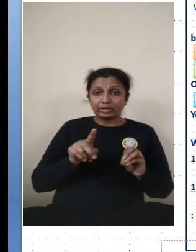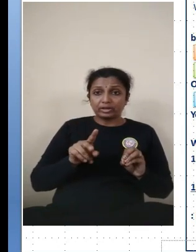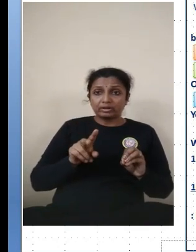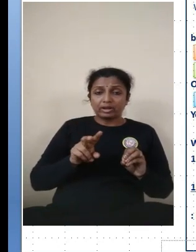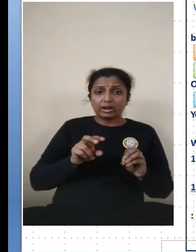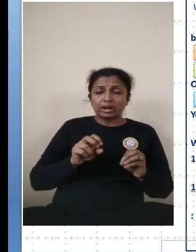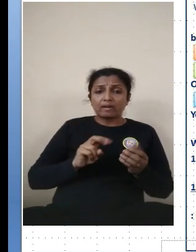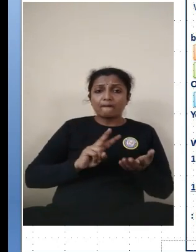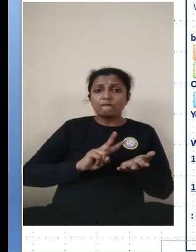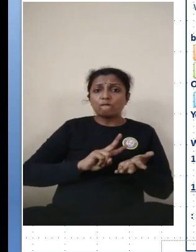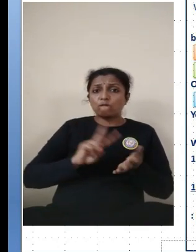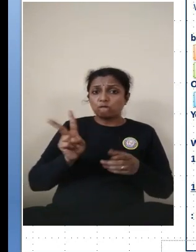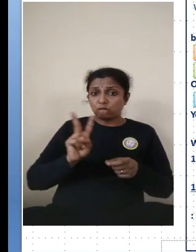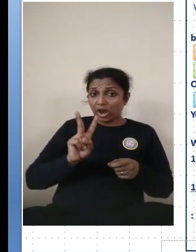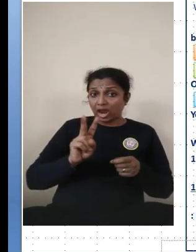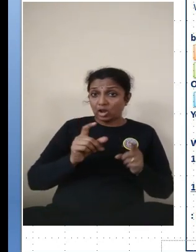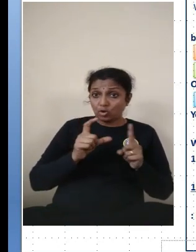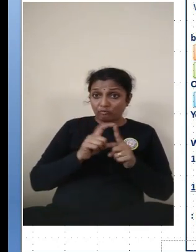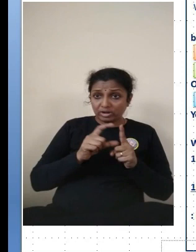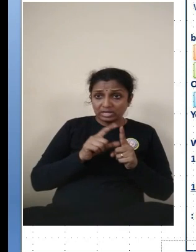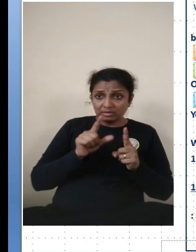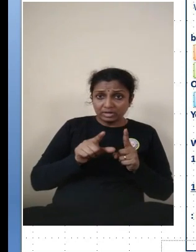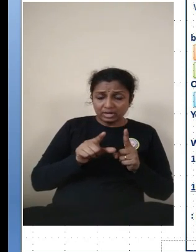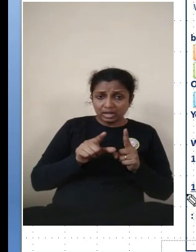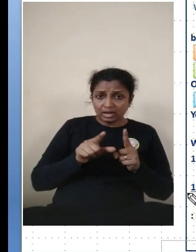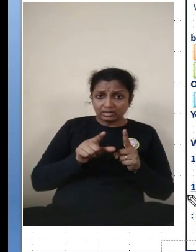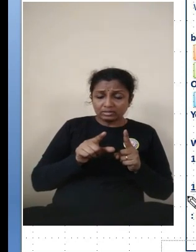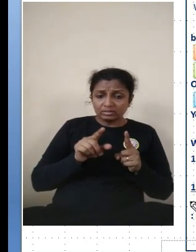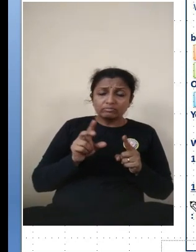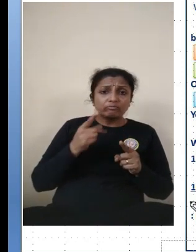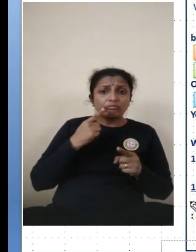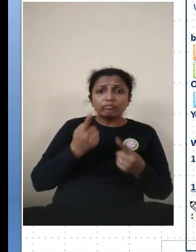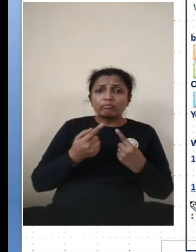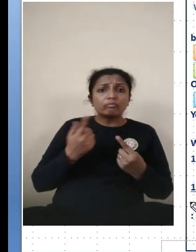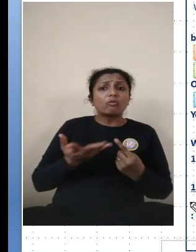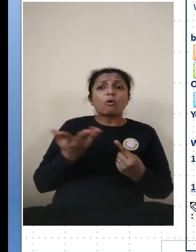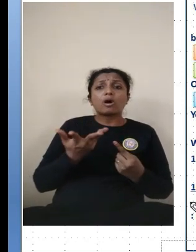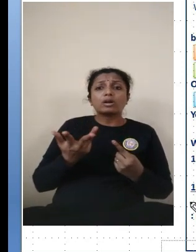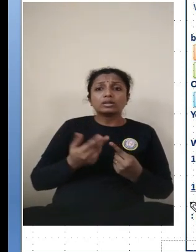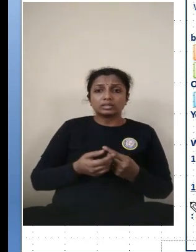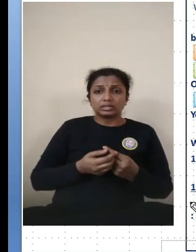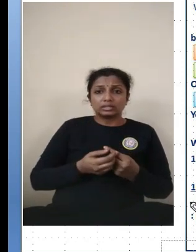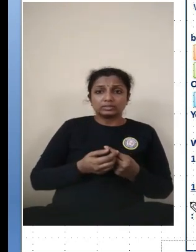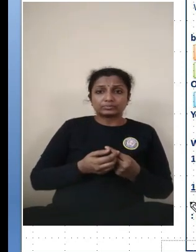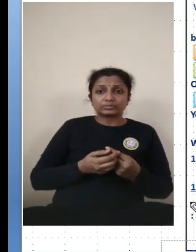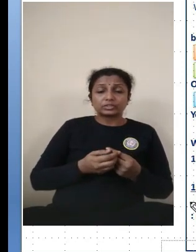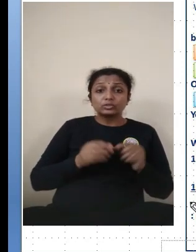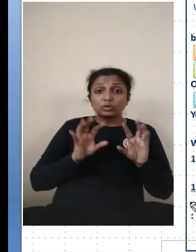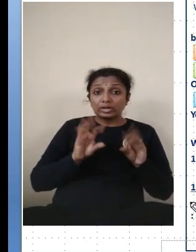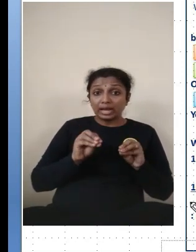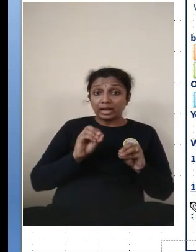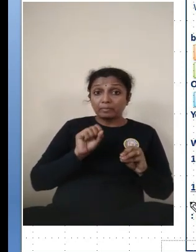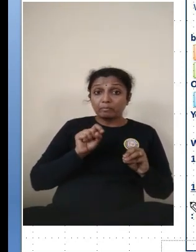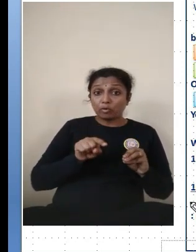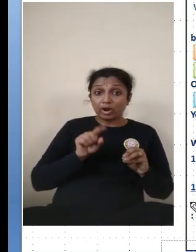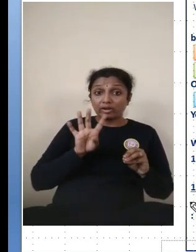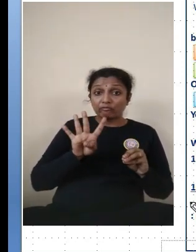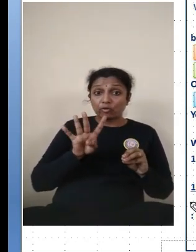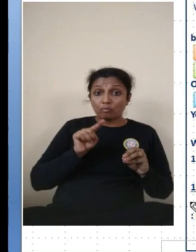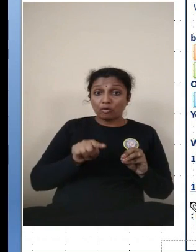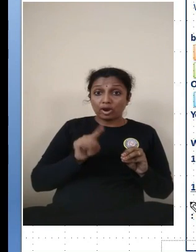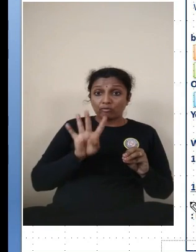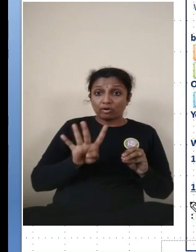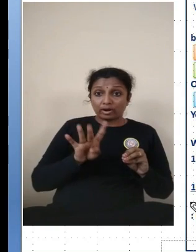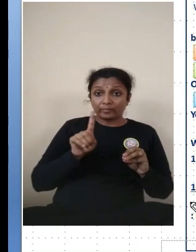The first problem is 2x squared plus 3x plus 5 is equal to 0. You get the